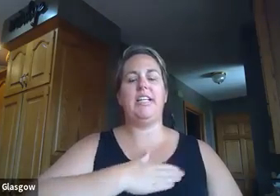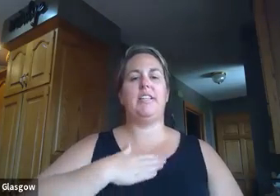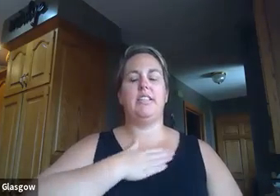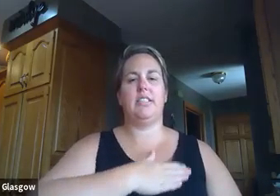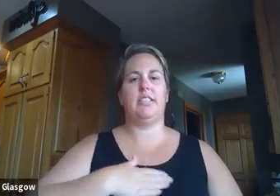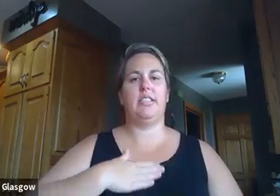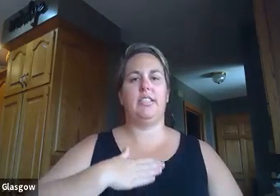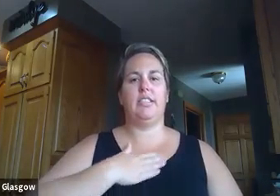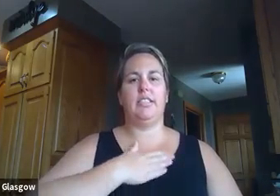please.